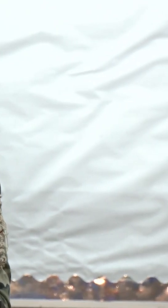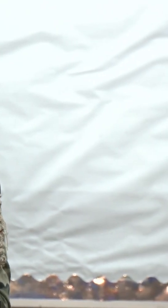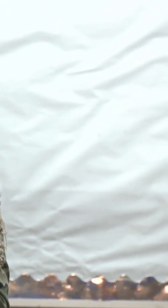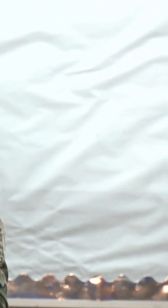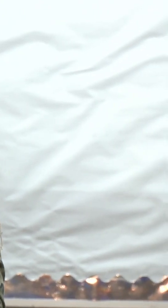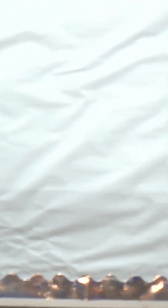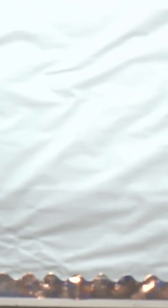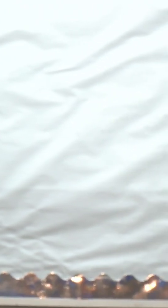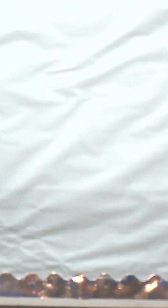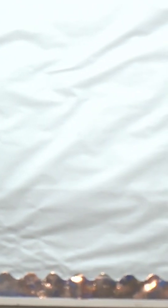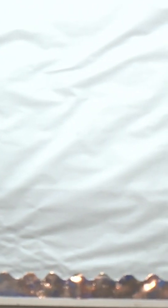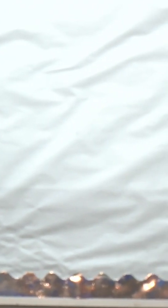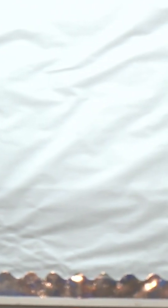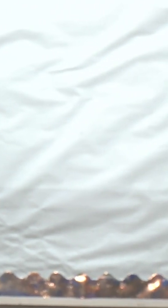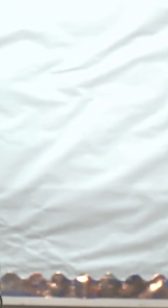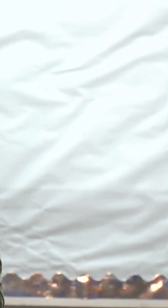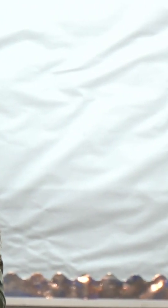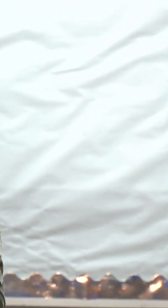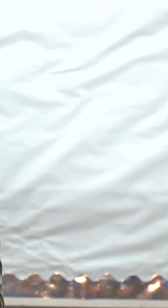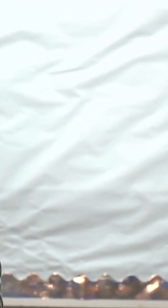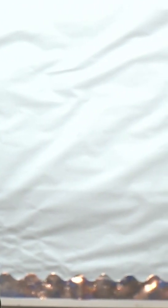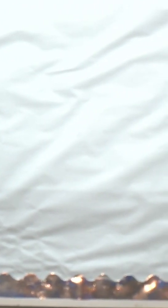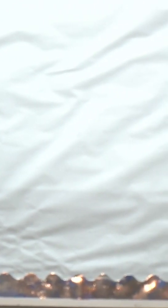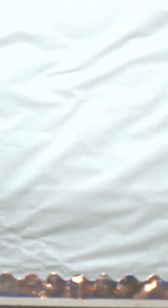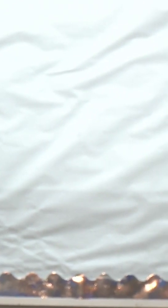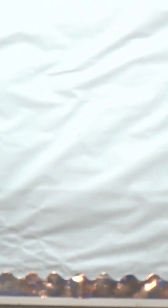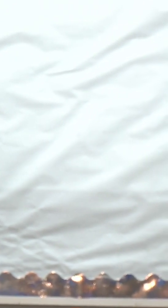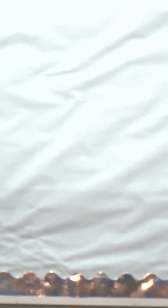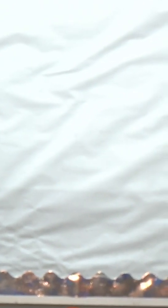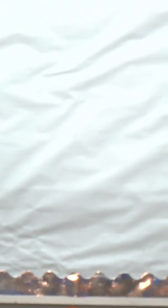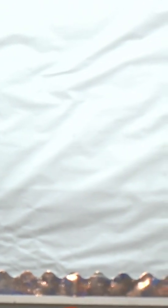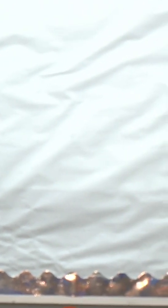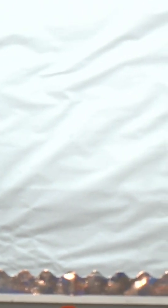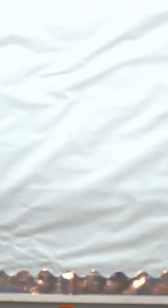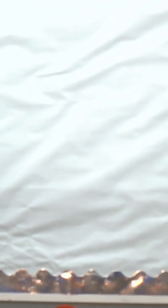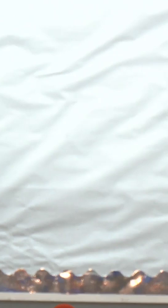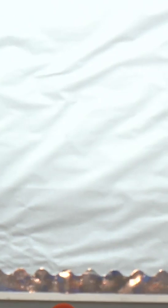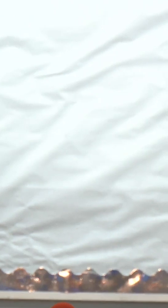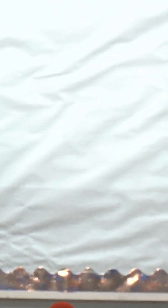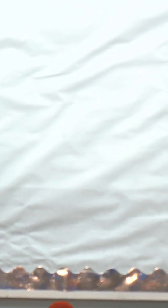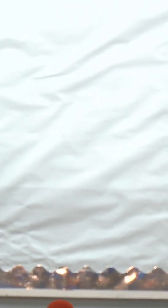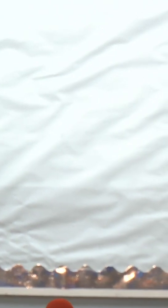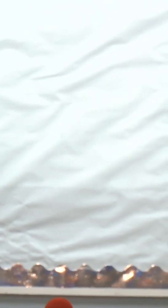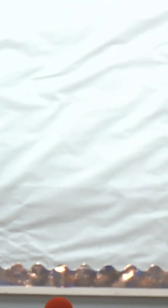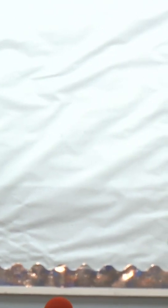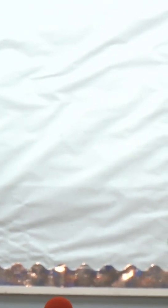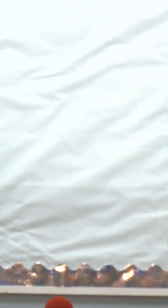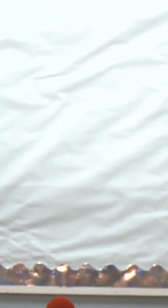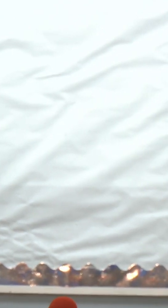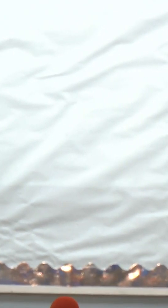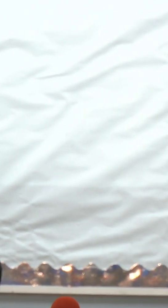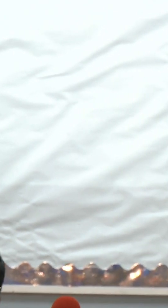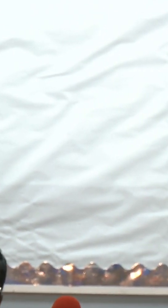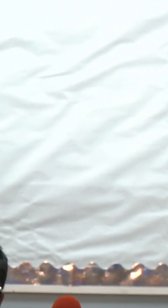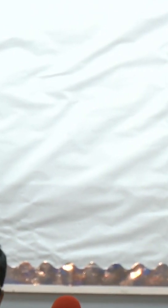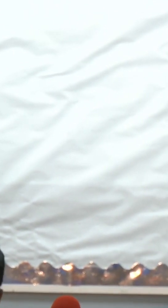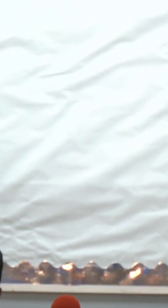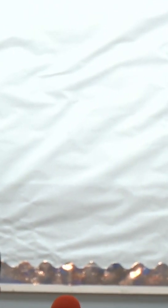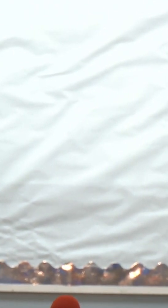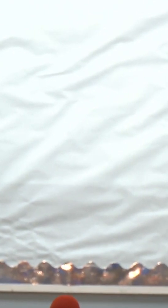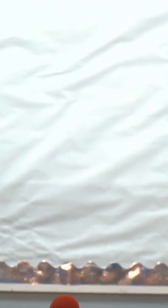number that I heard was we've collected about $40,000 from people for dumping in our